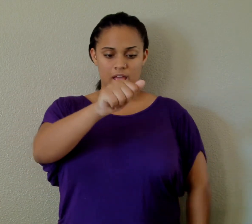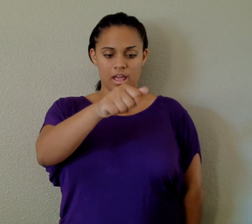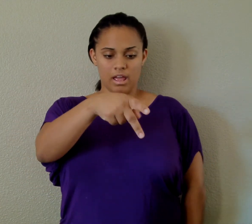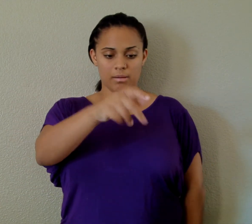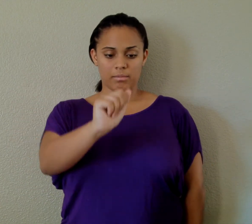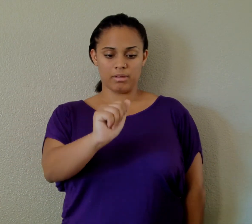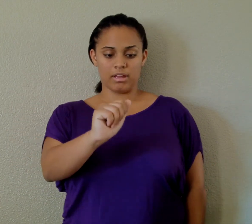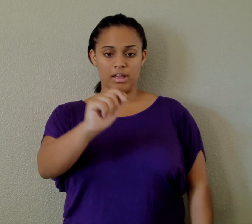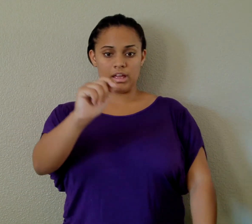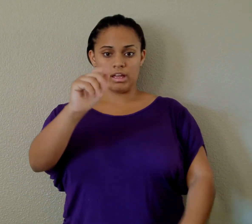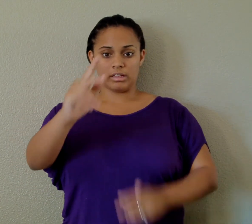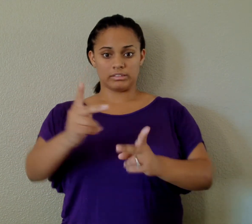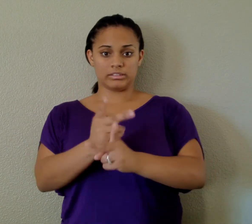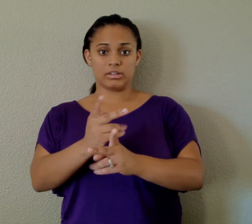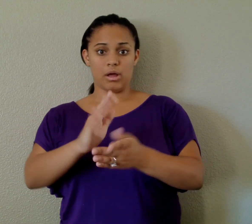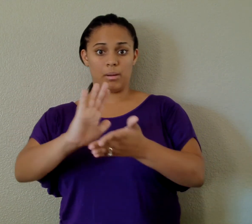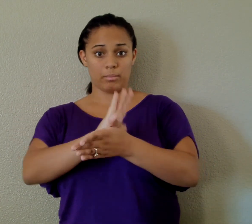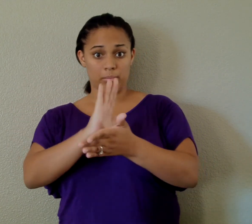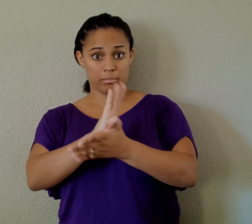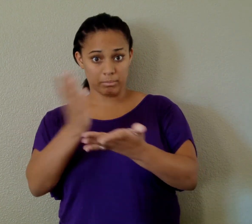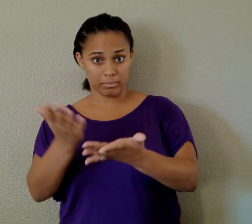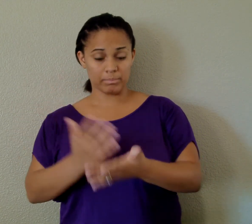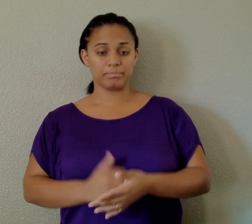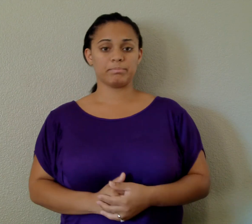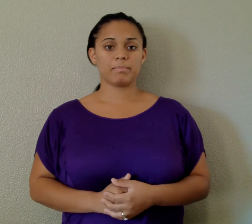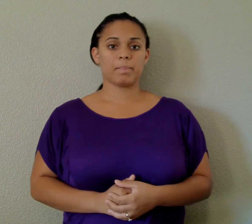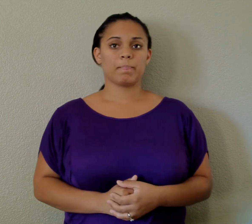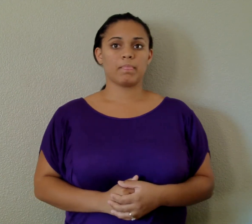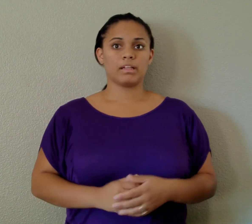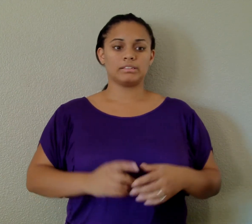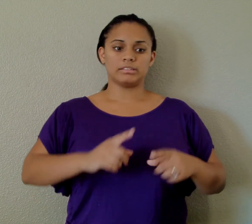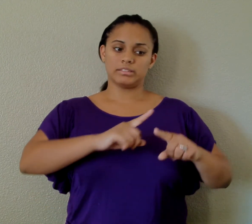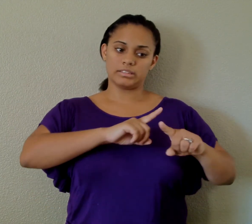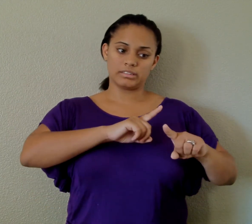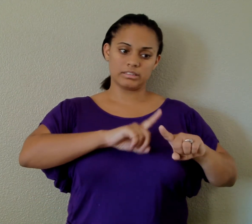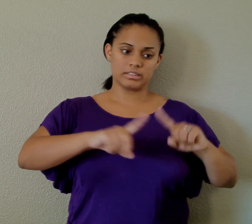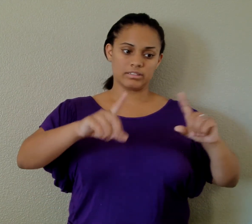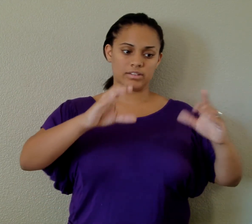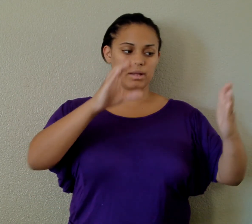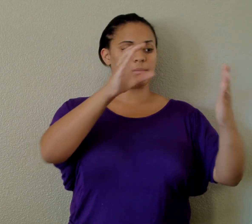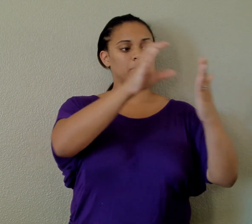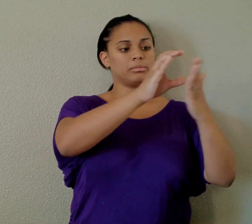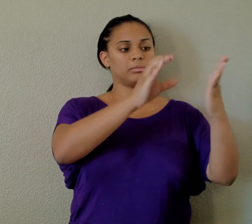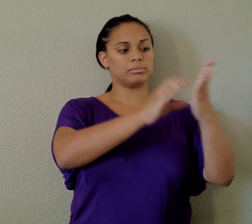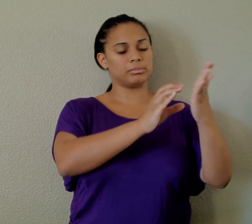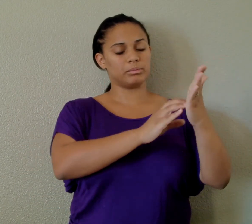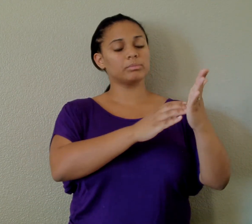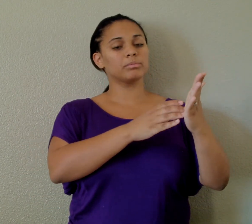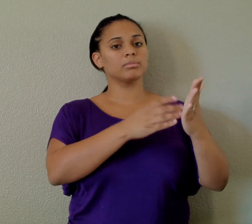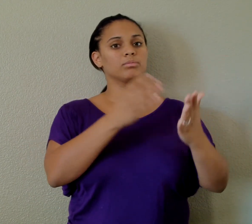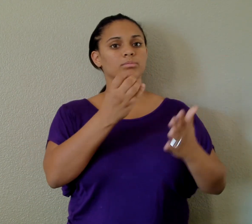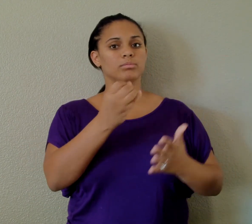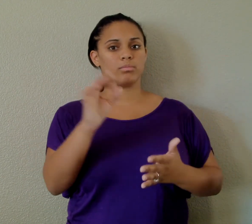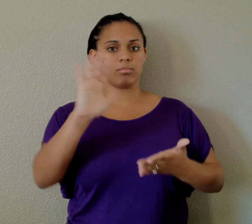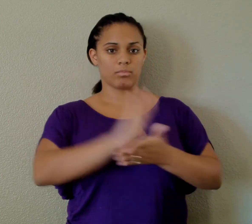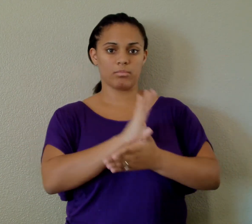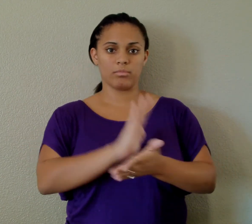an abstract, and the different sections of the paper, how it should be arranged. And they did this, like I said, for 5 different content